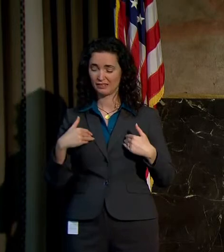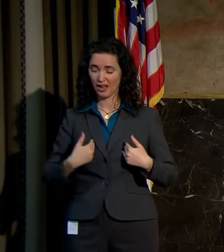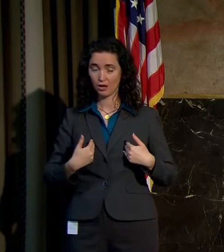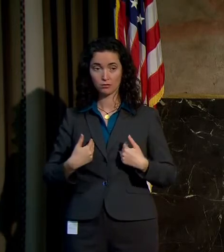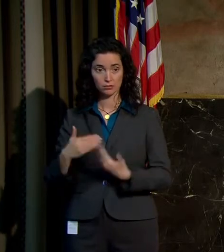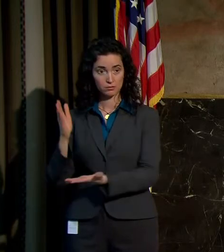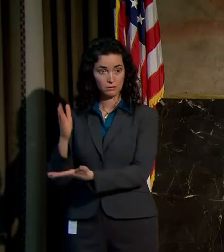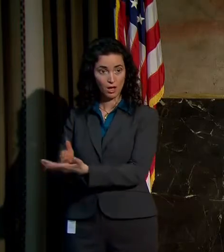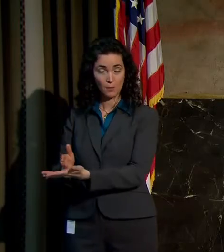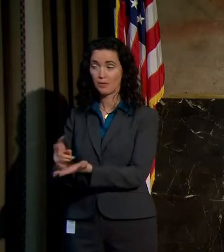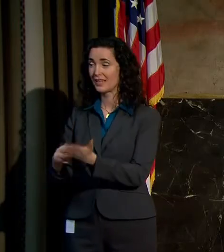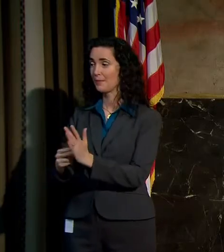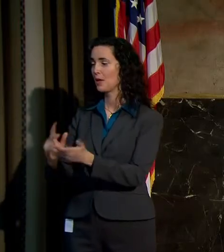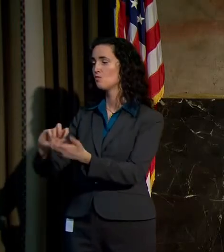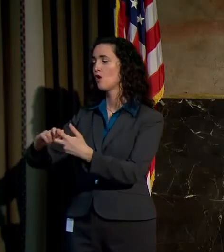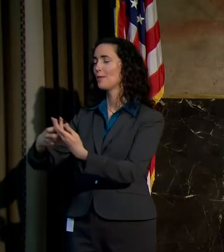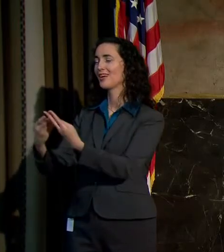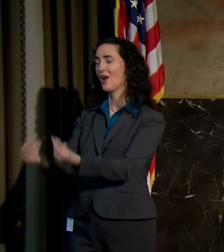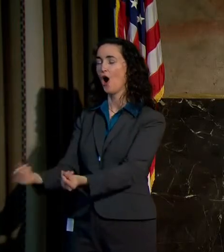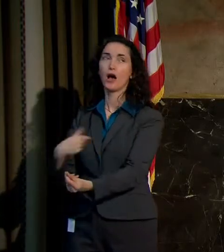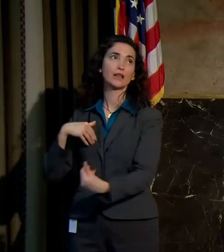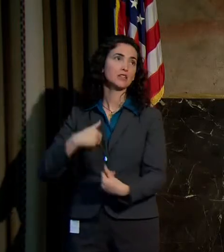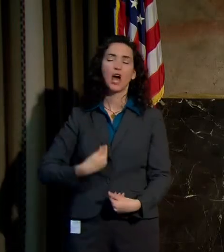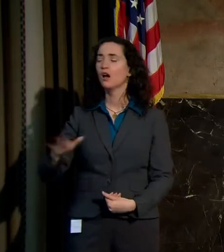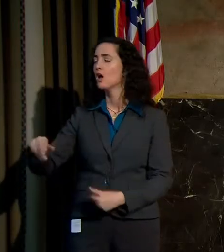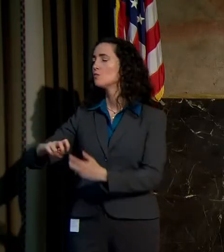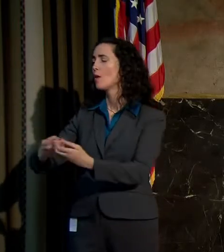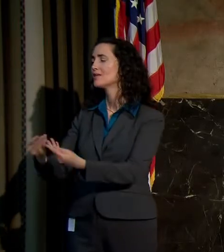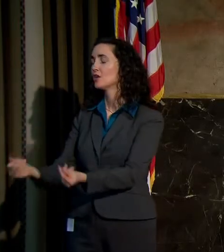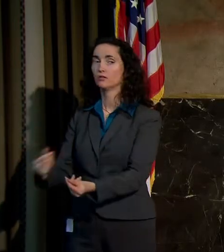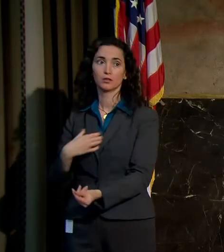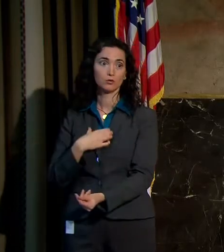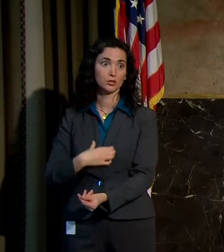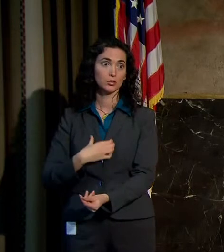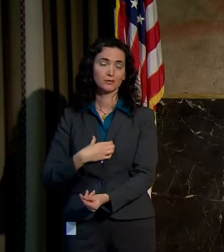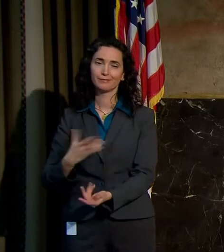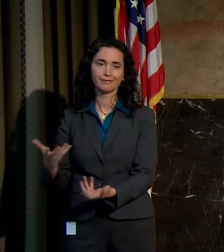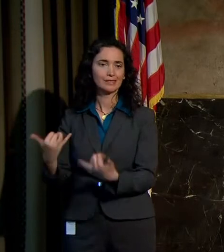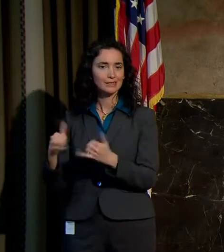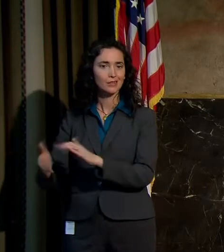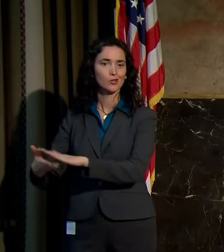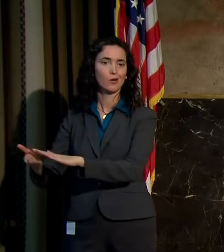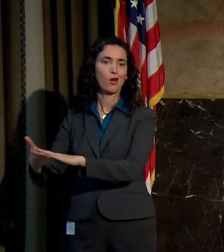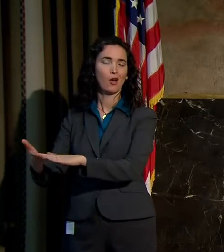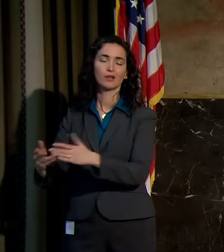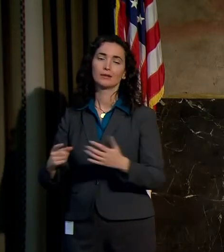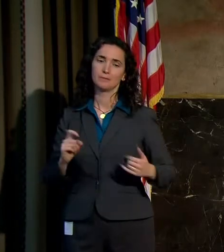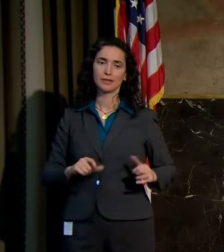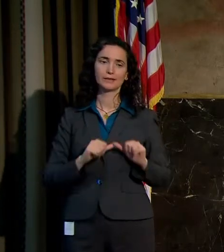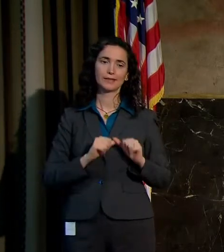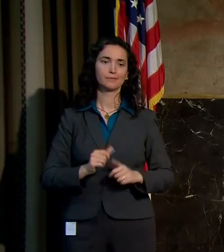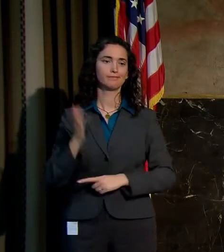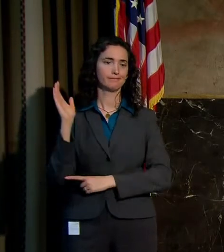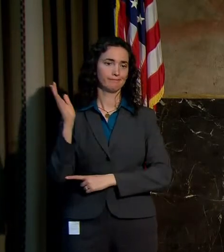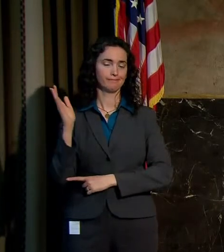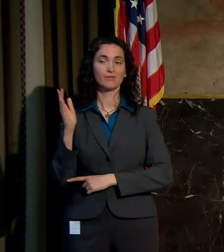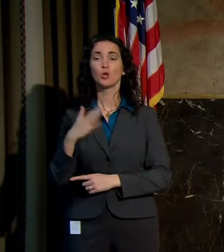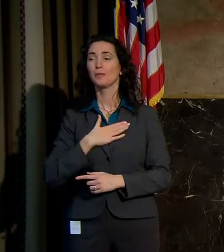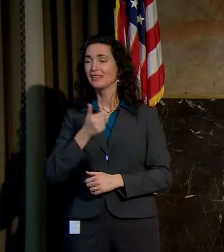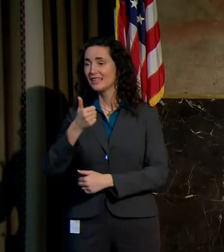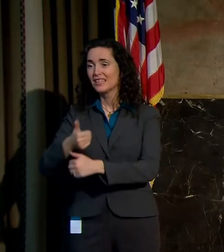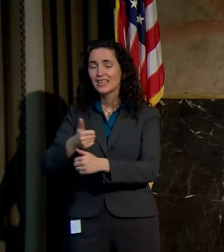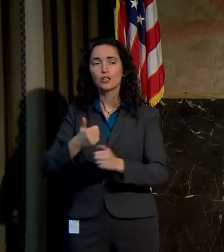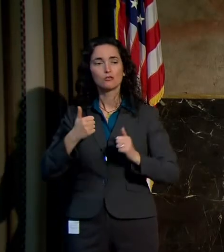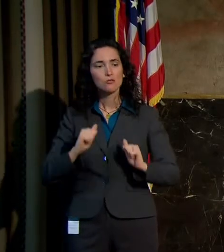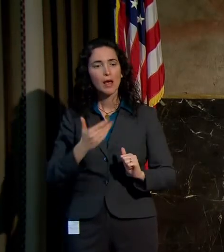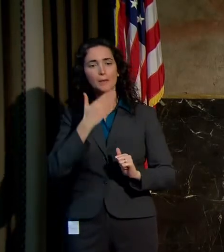happen or that the problems go away. I wish it were that easy. And so I'm encouraging people to continue to do everything they can to